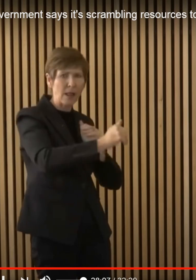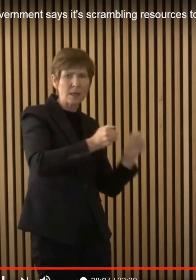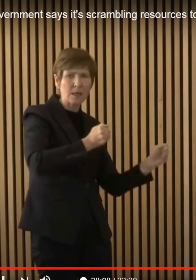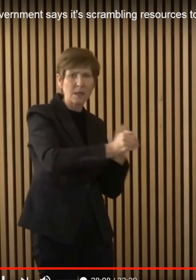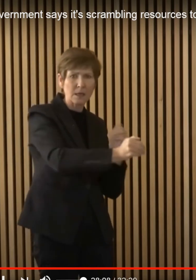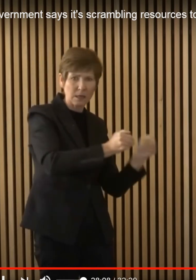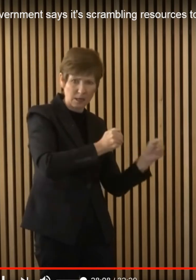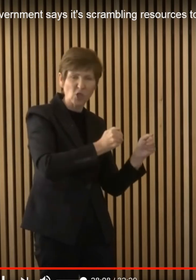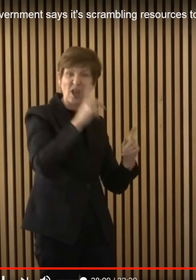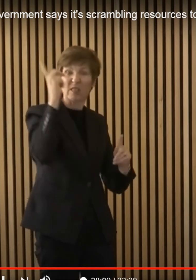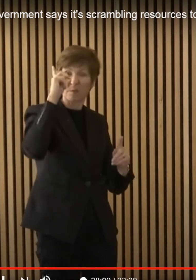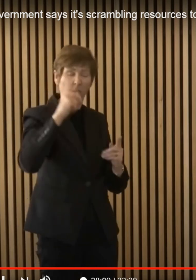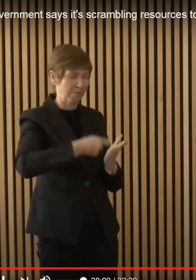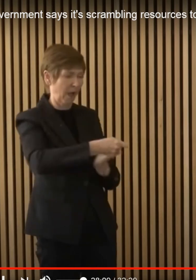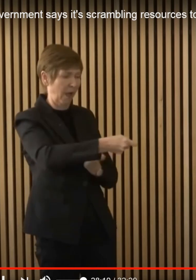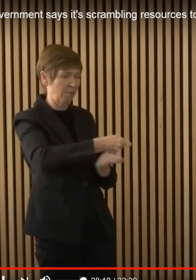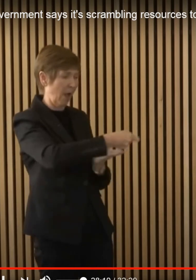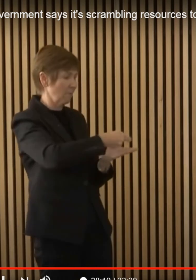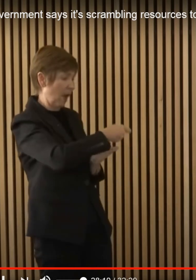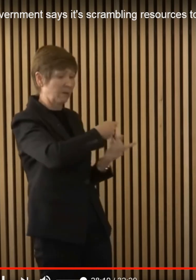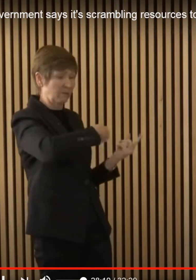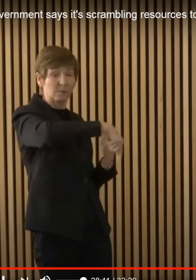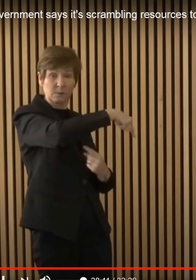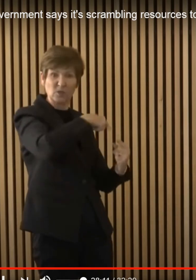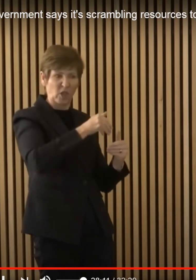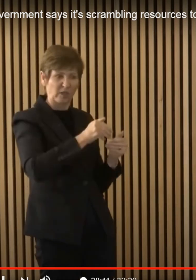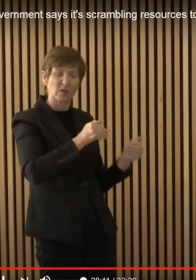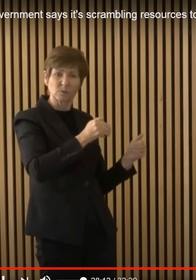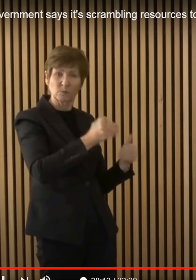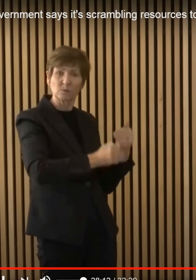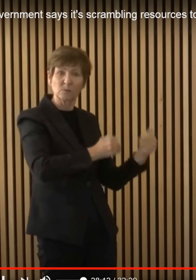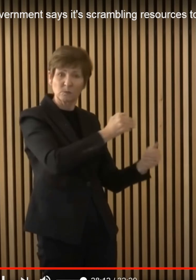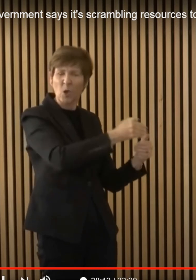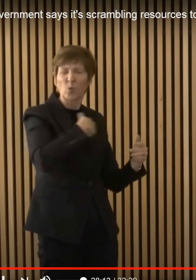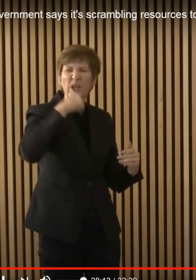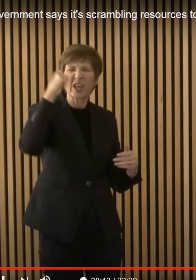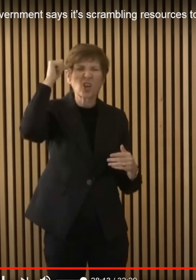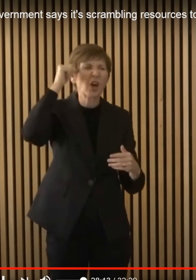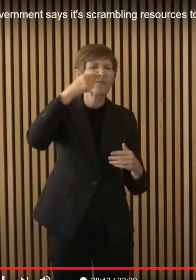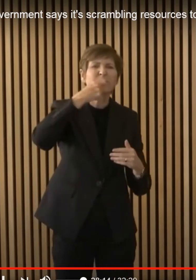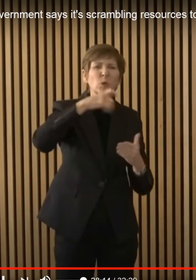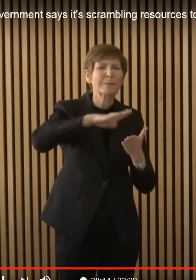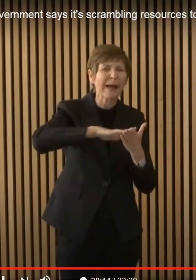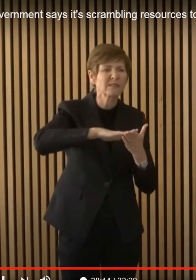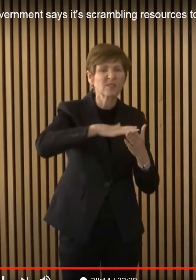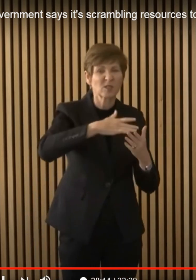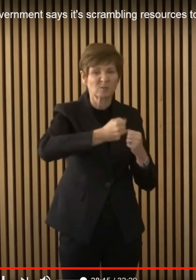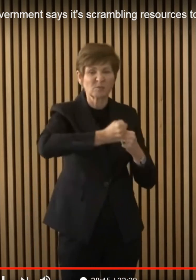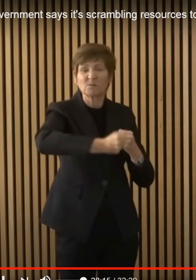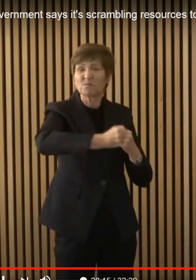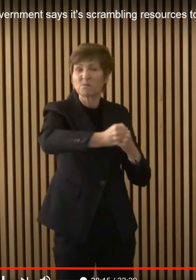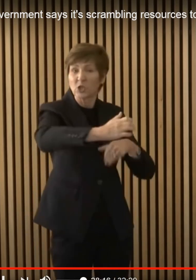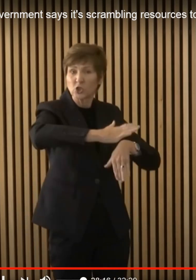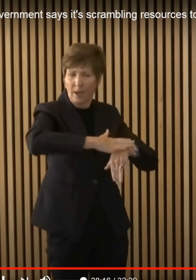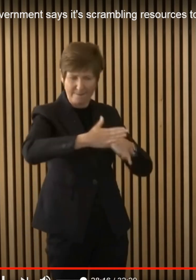is needed, that will occur. And so it's there with some months to run, and as with all of these